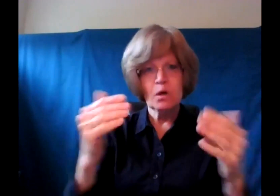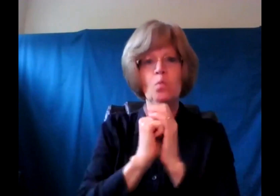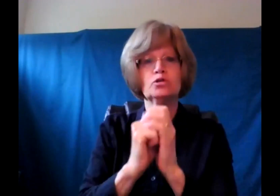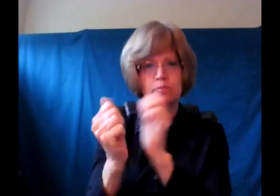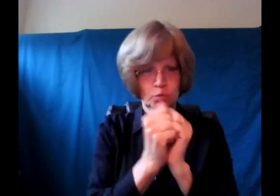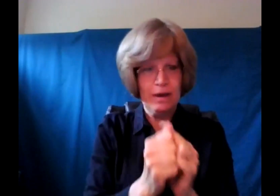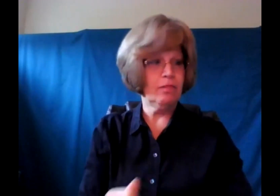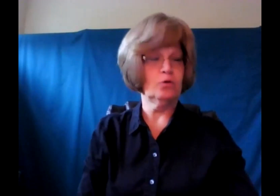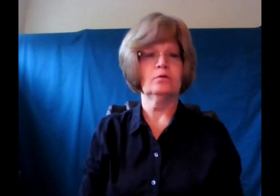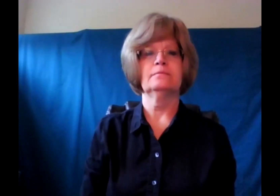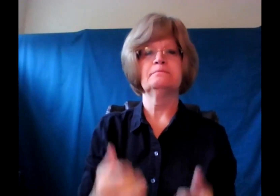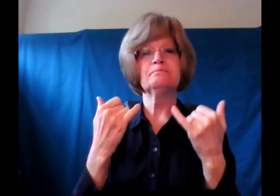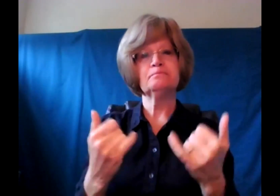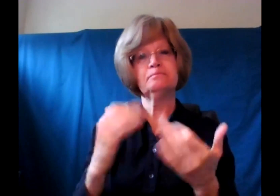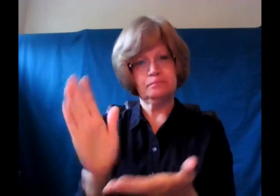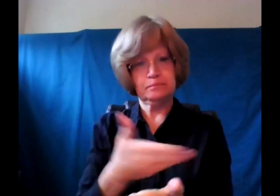worship together.